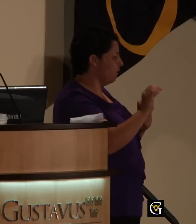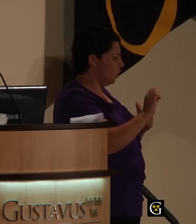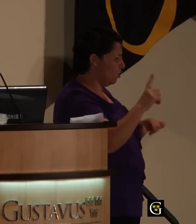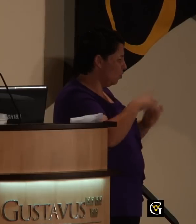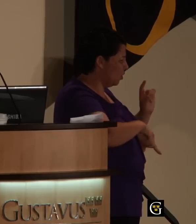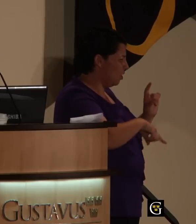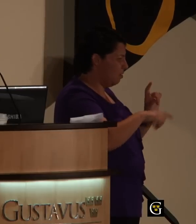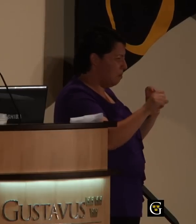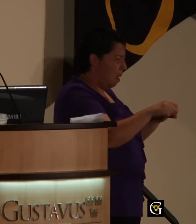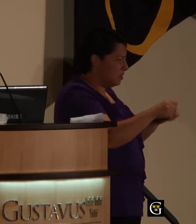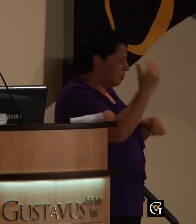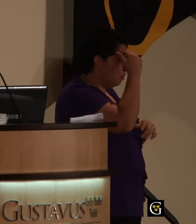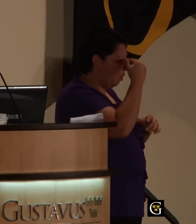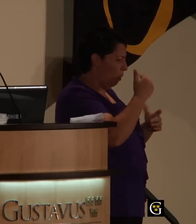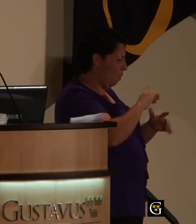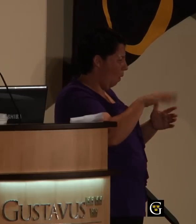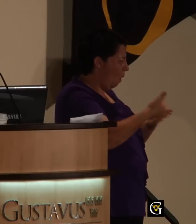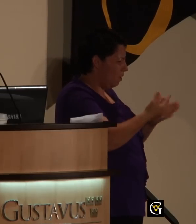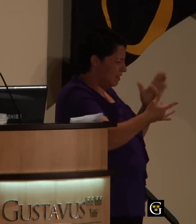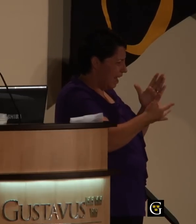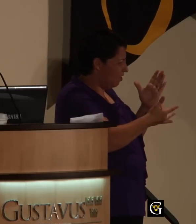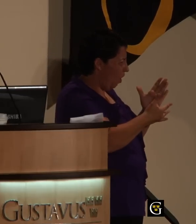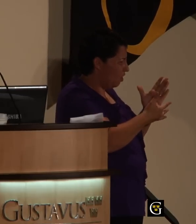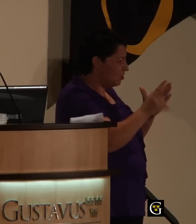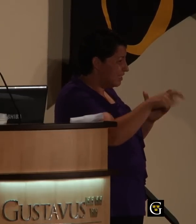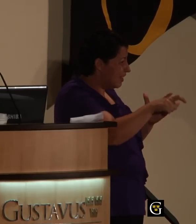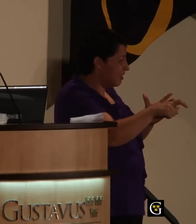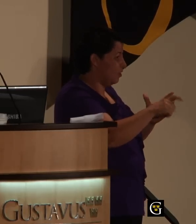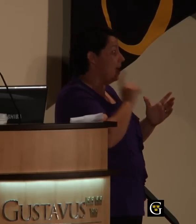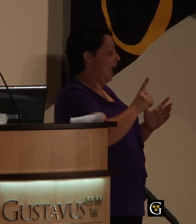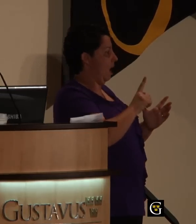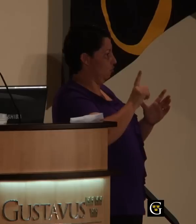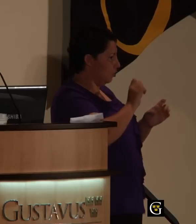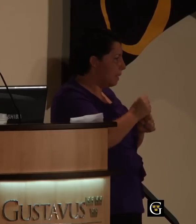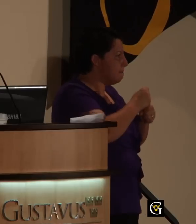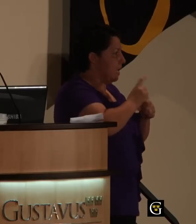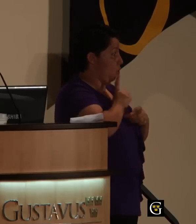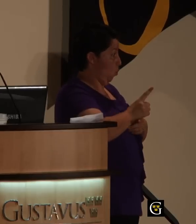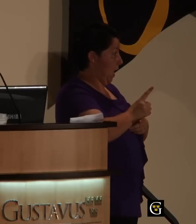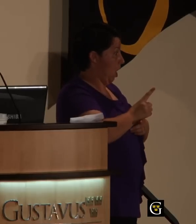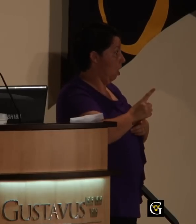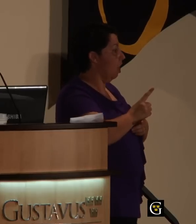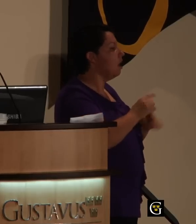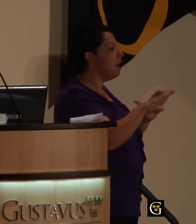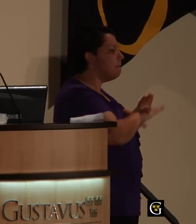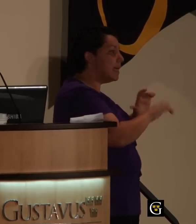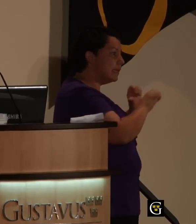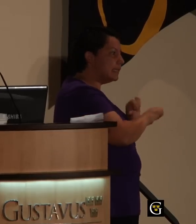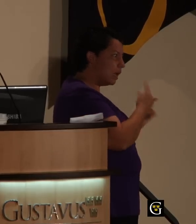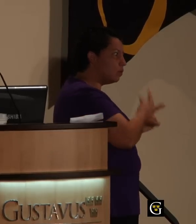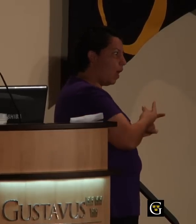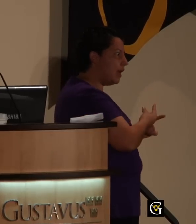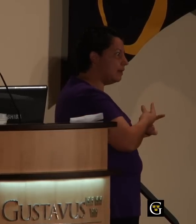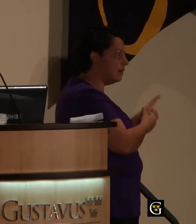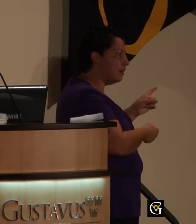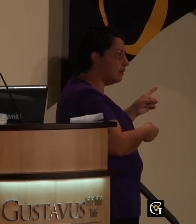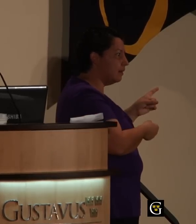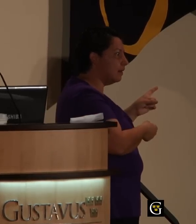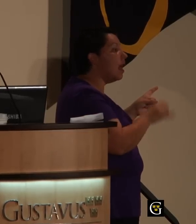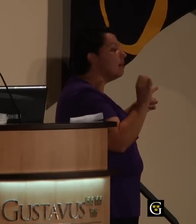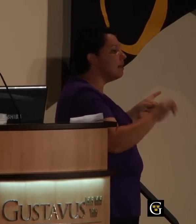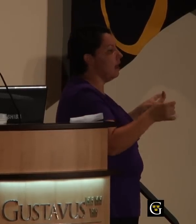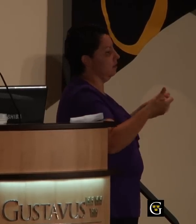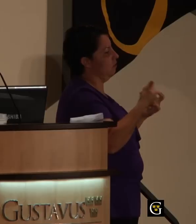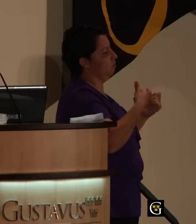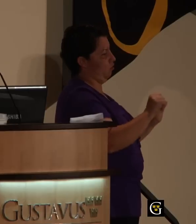about all the technologies that were necessary to make it happen, he got the basic science right. And that's what I'm trying to do in